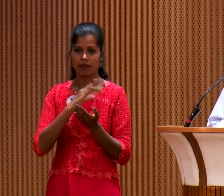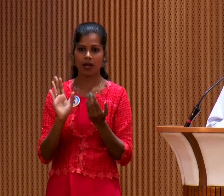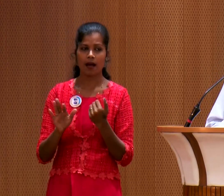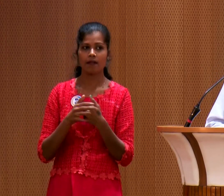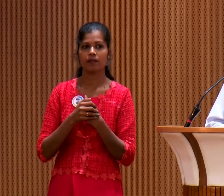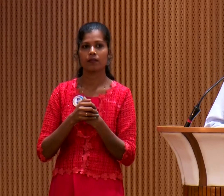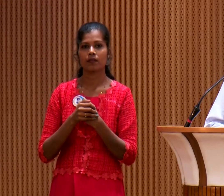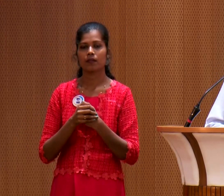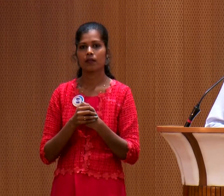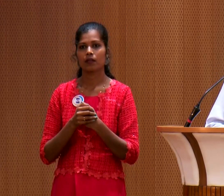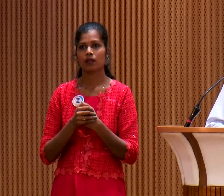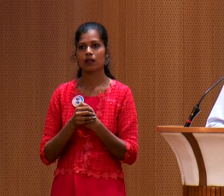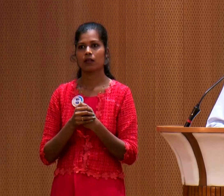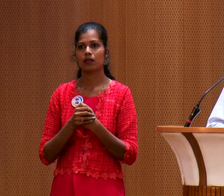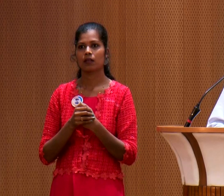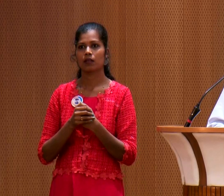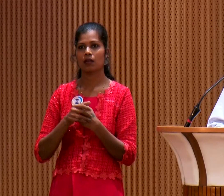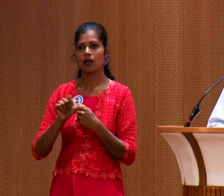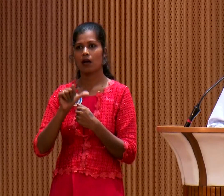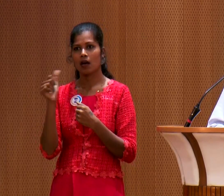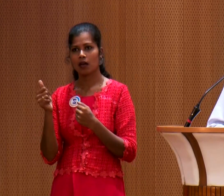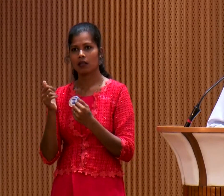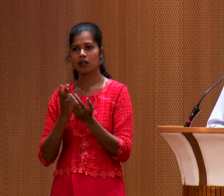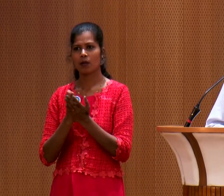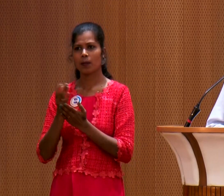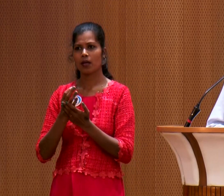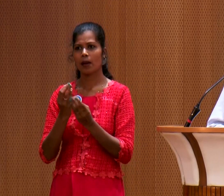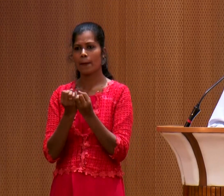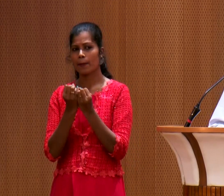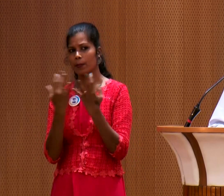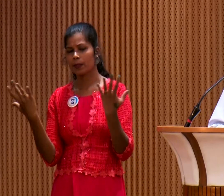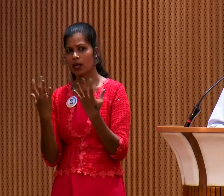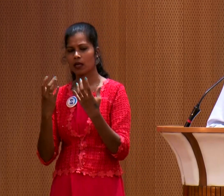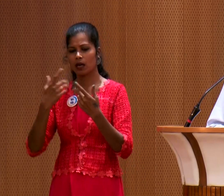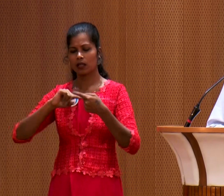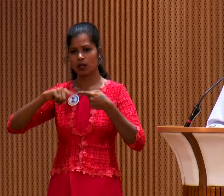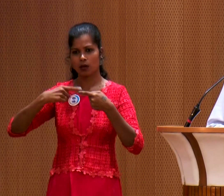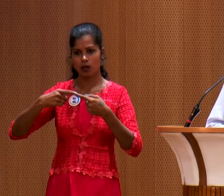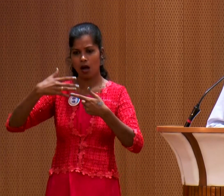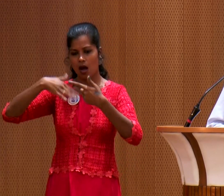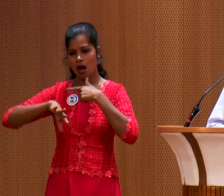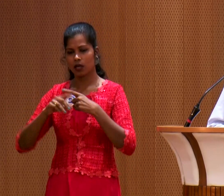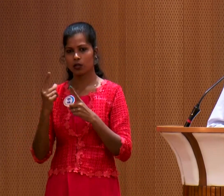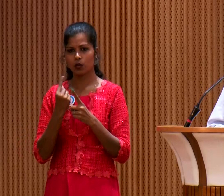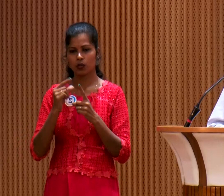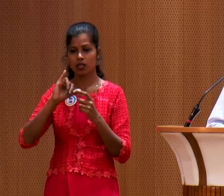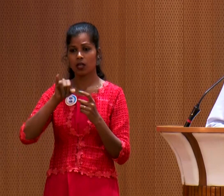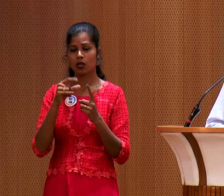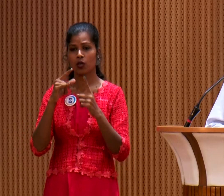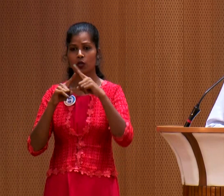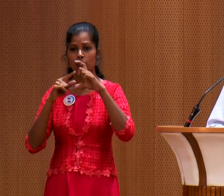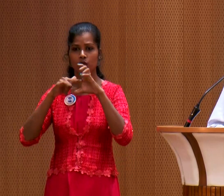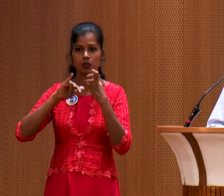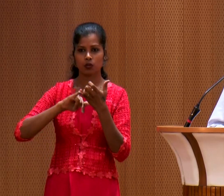Another sector that holds a lot of promise is koya geotextiles. Geotextiles are used